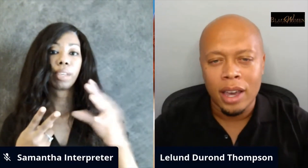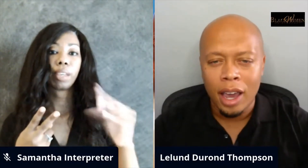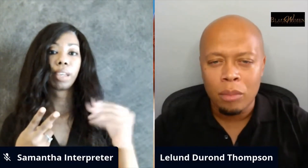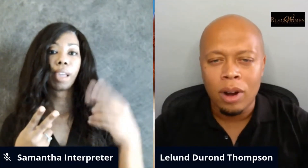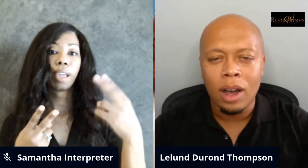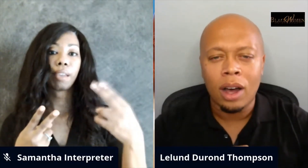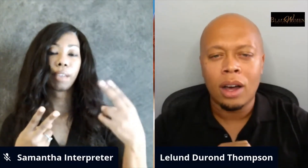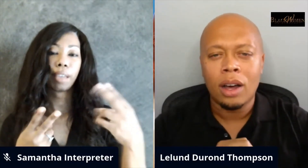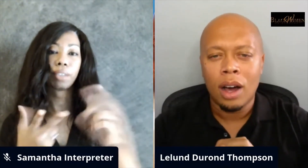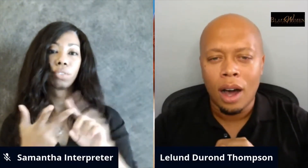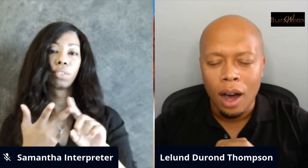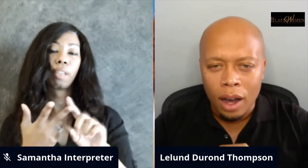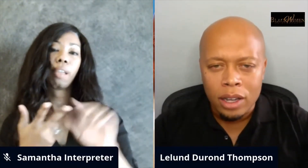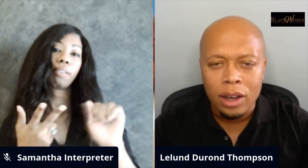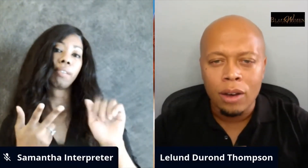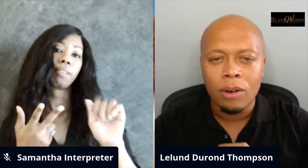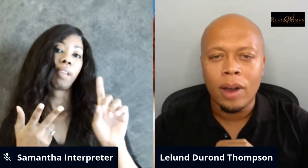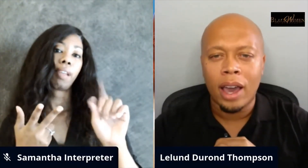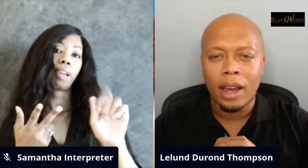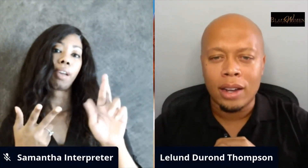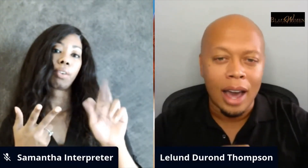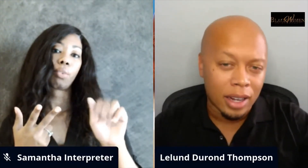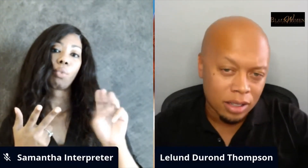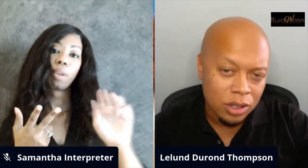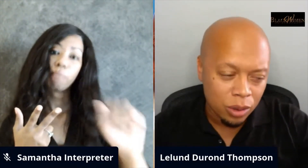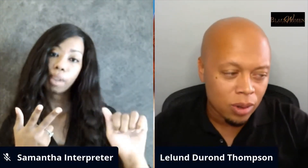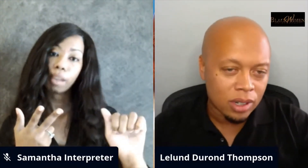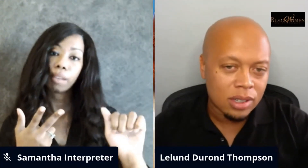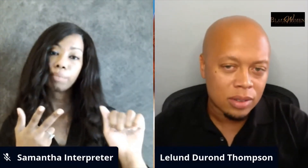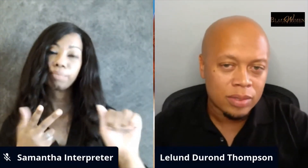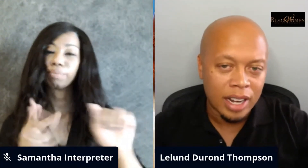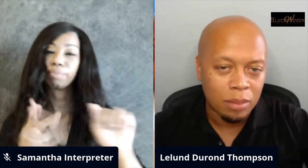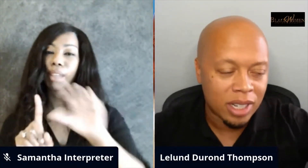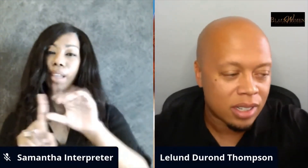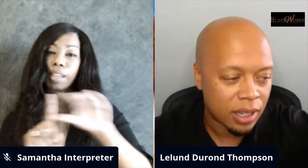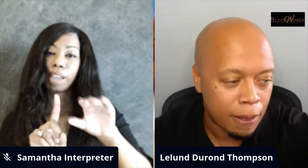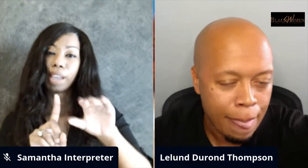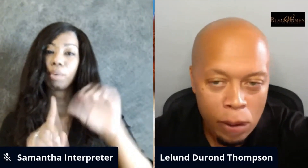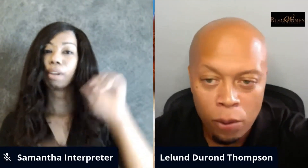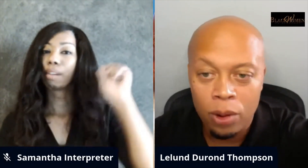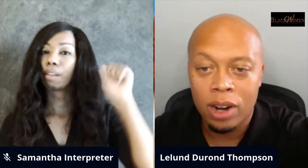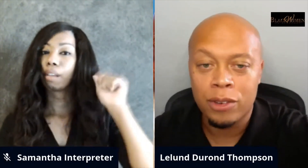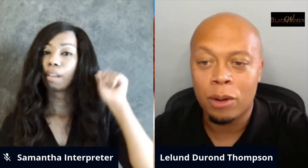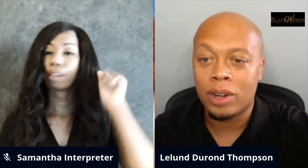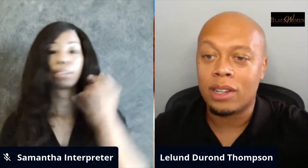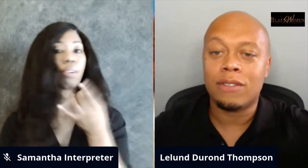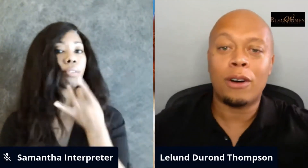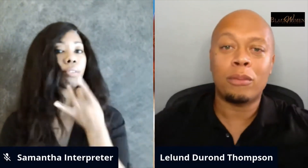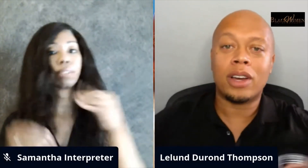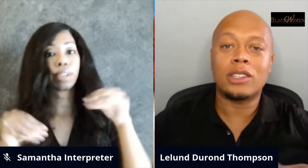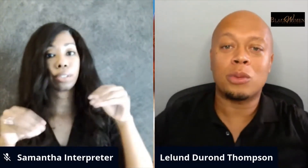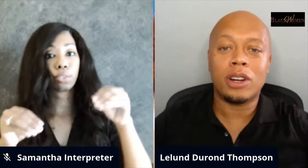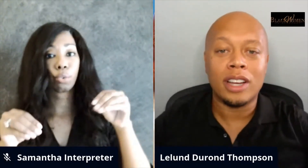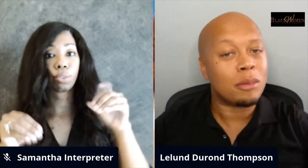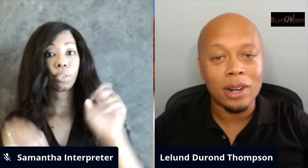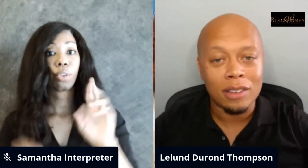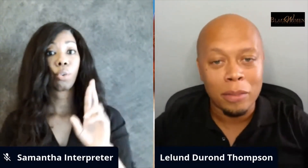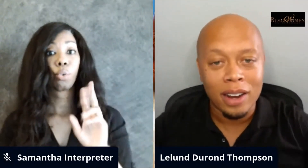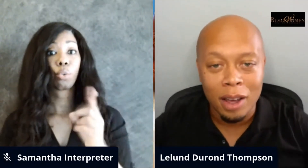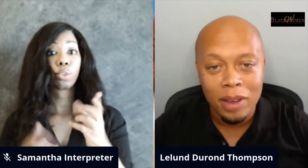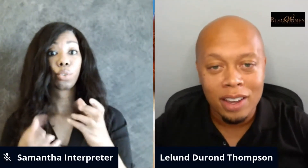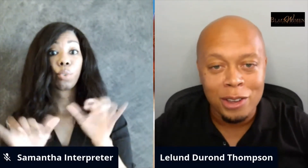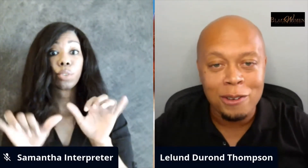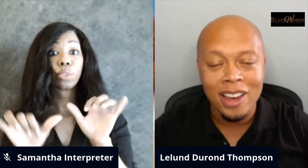like camera, audio, and lighting stores that I'm listing. Or if you don't want to leave home because we're in the middle